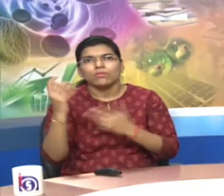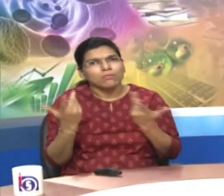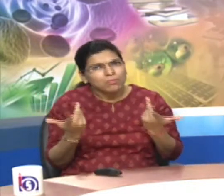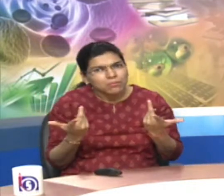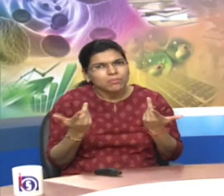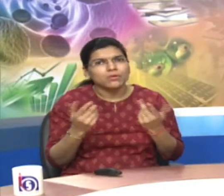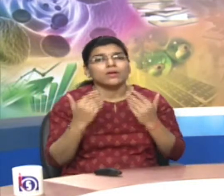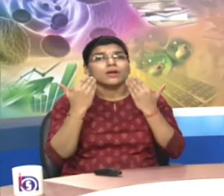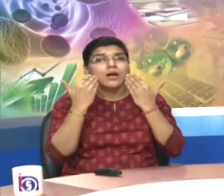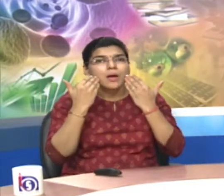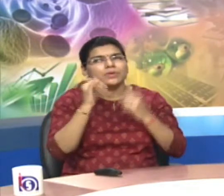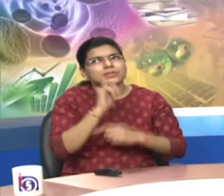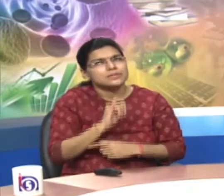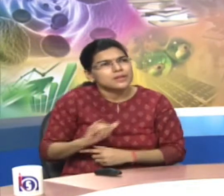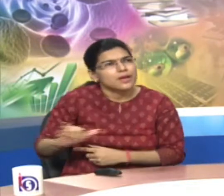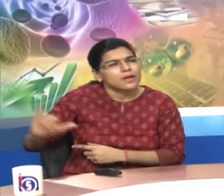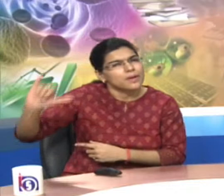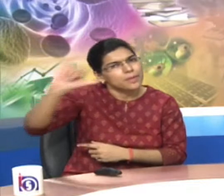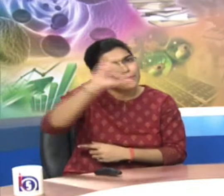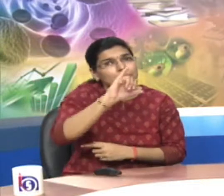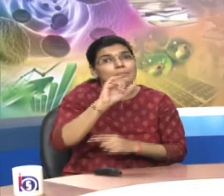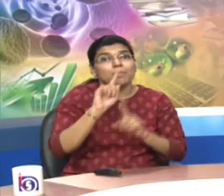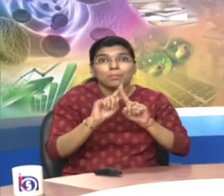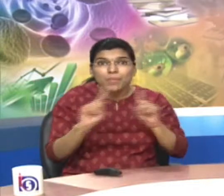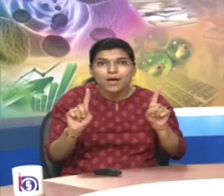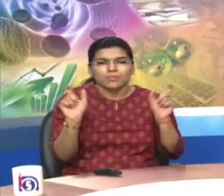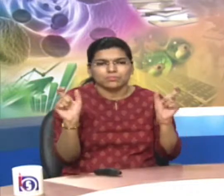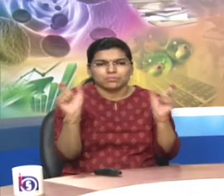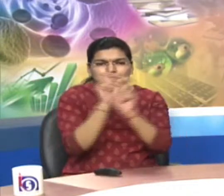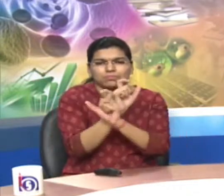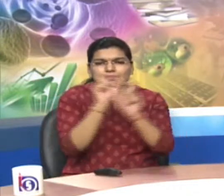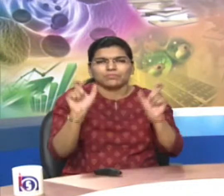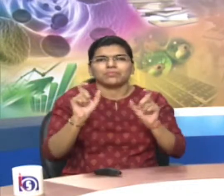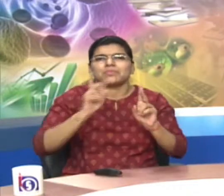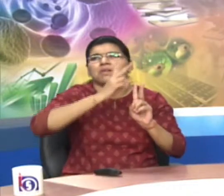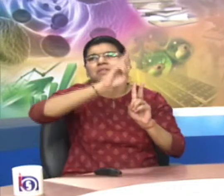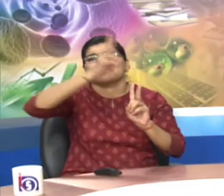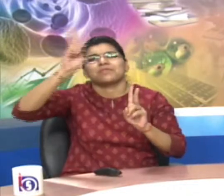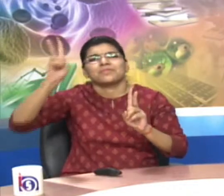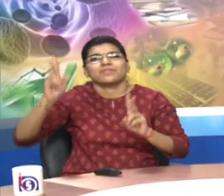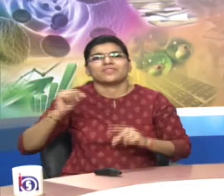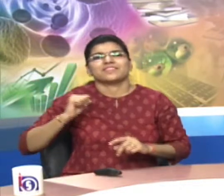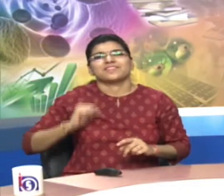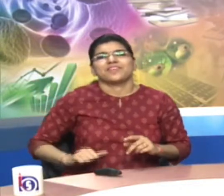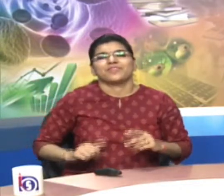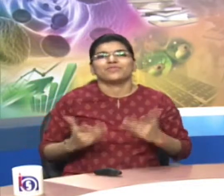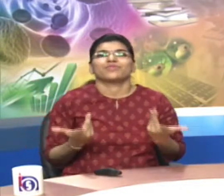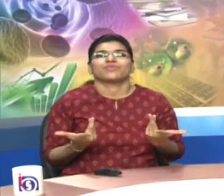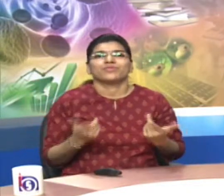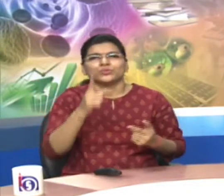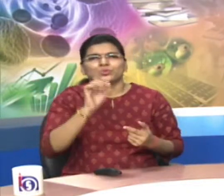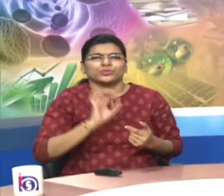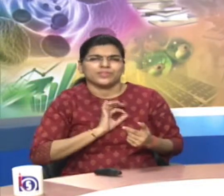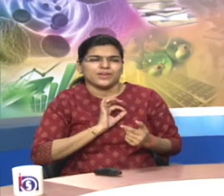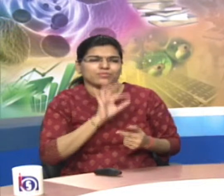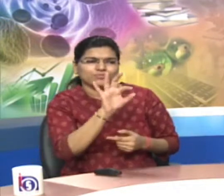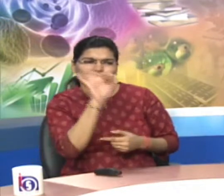the date and time. The time is same all over the world, but